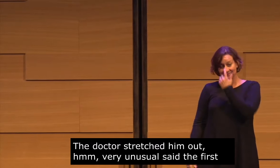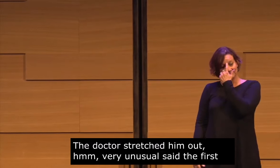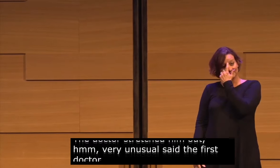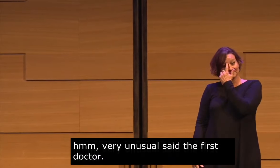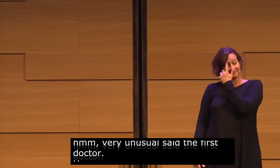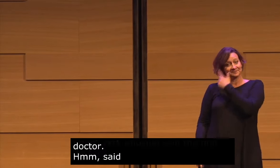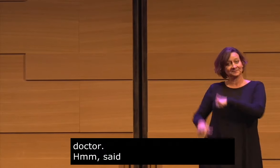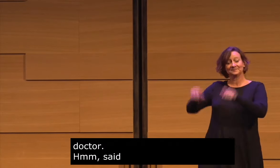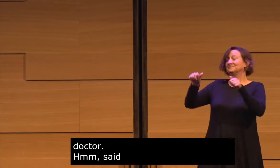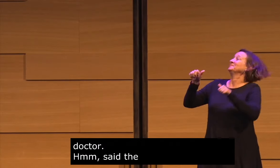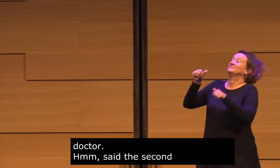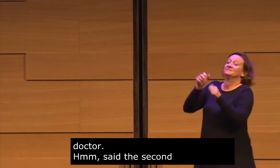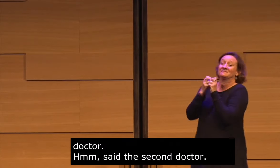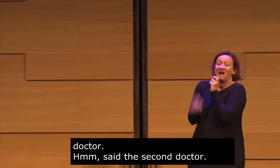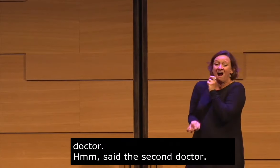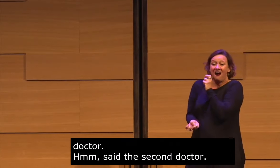doctor. Said the second doctor.